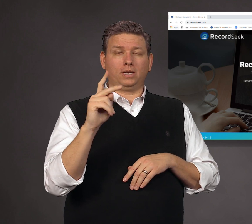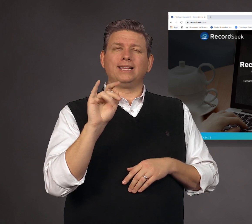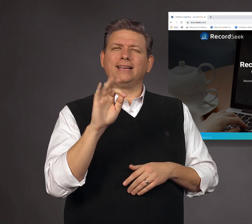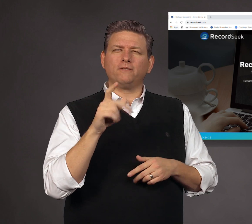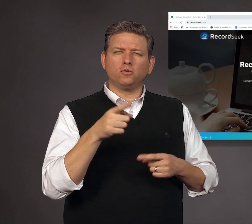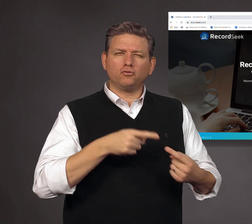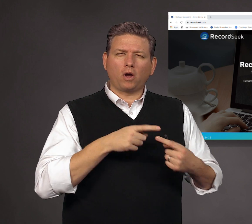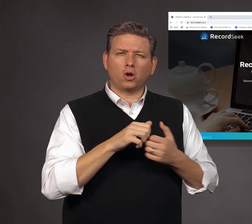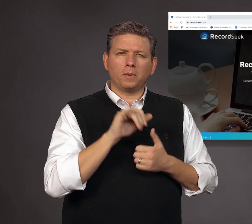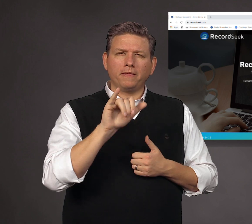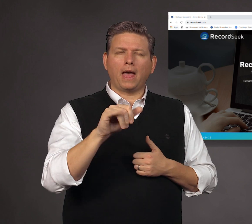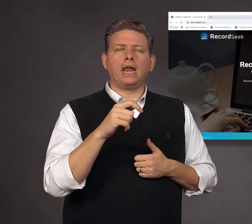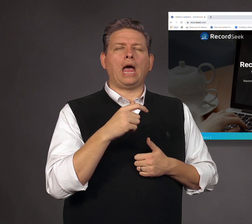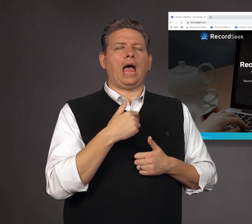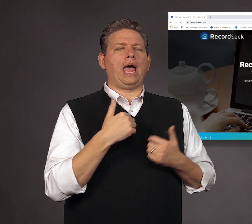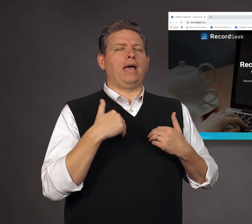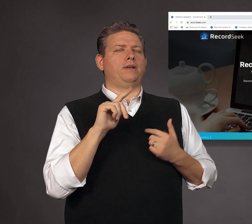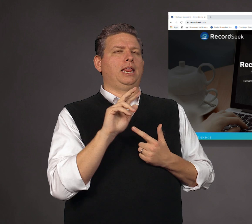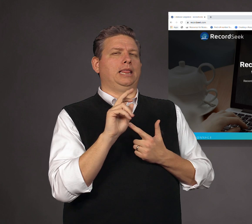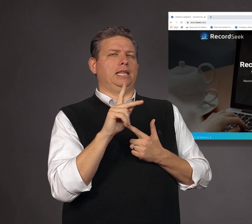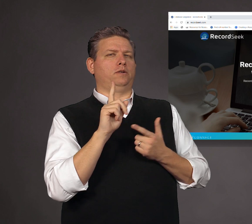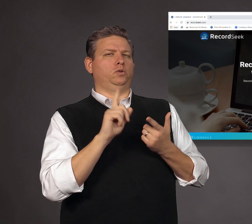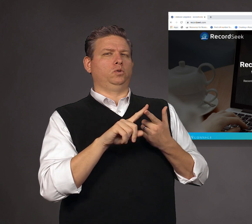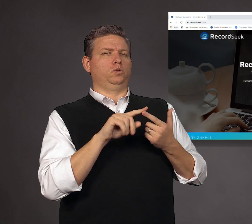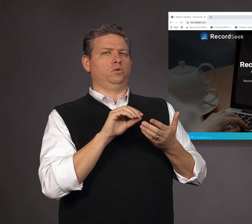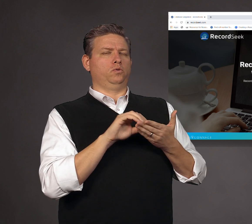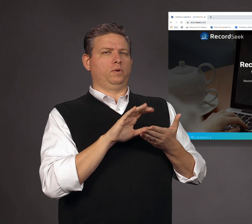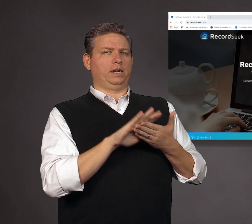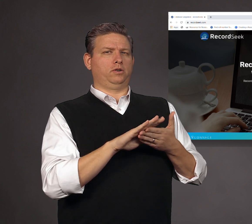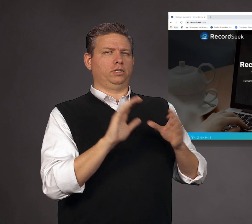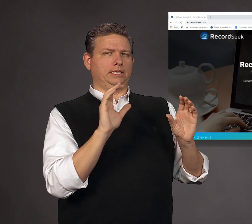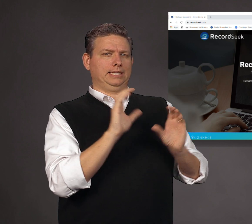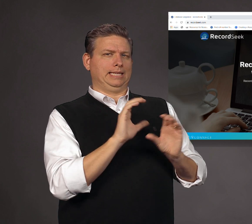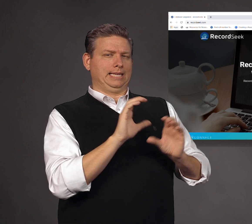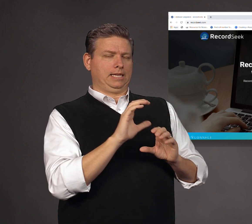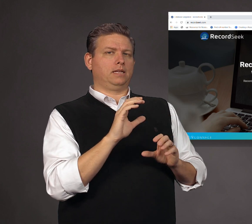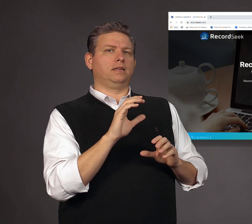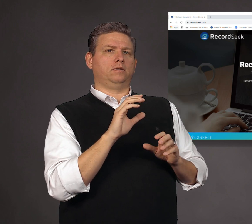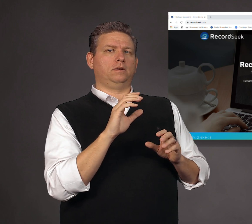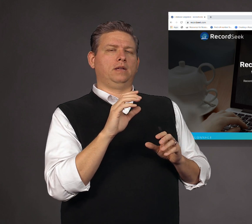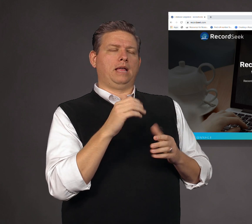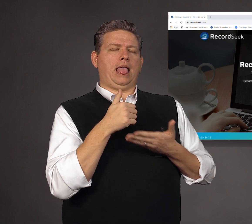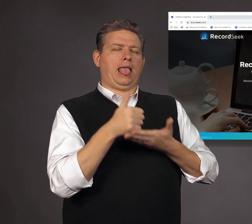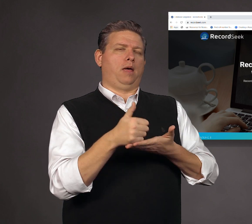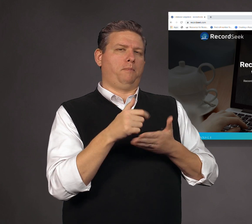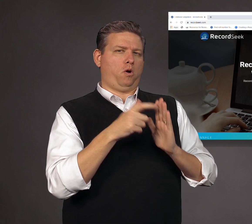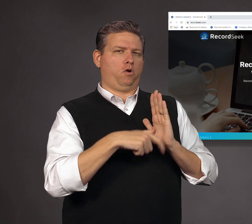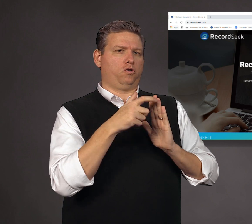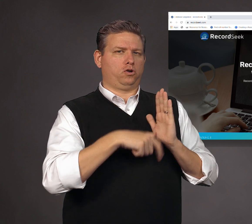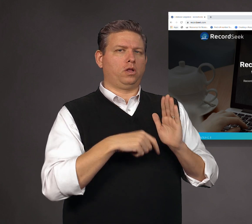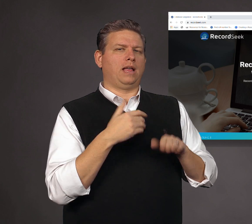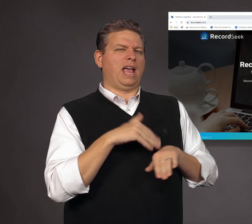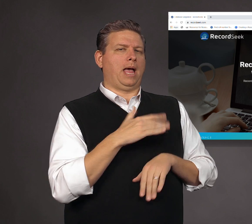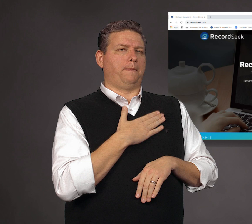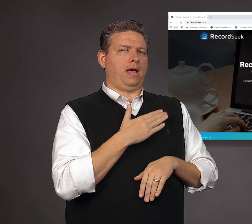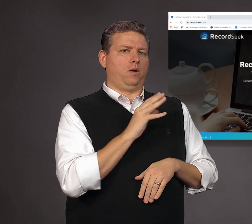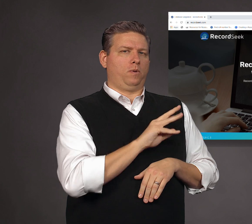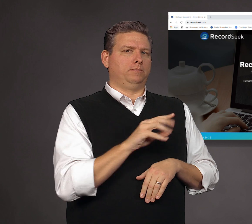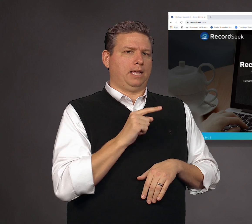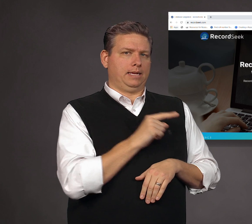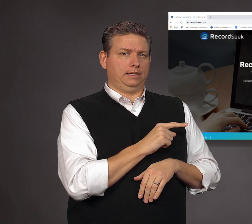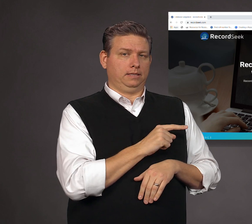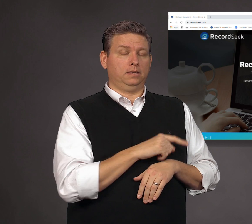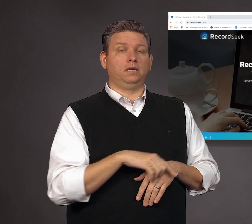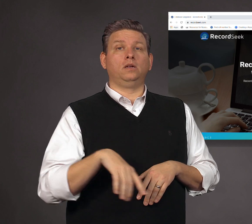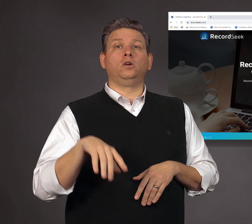step, I have included a link to a RecordSeek troubleshooting article on the presentations page at my website.